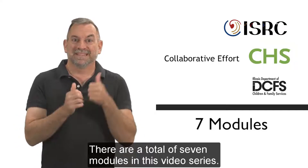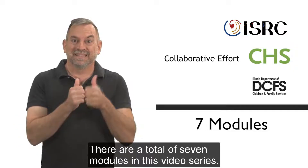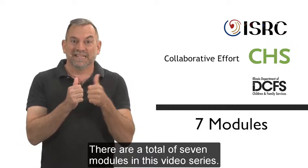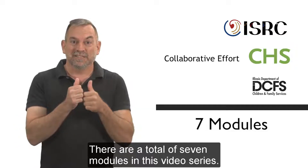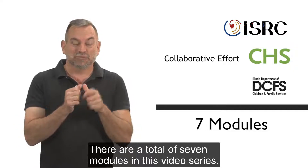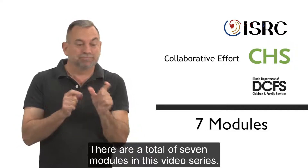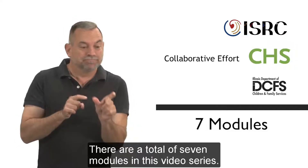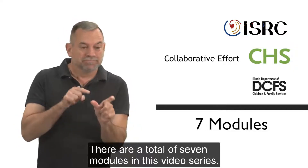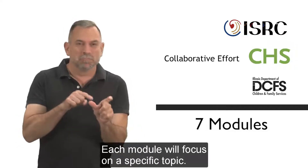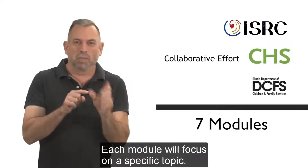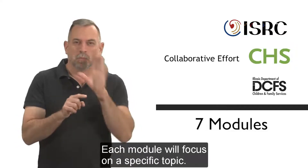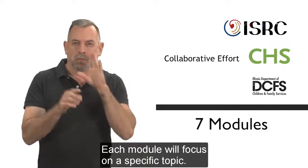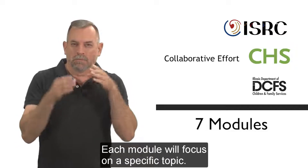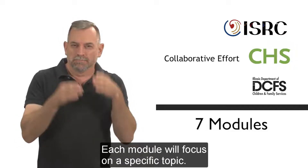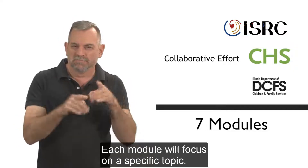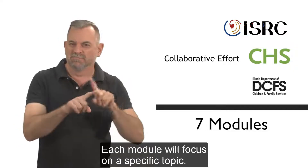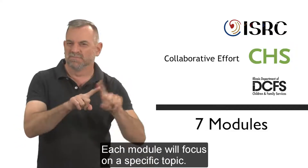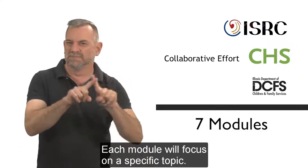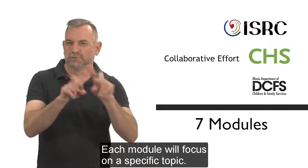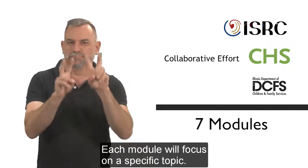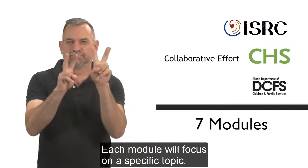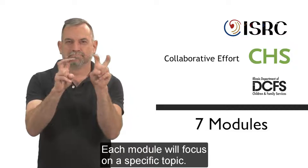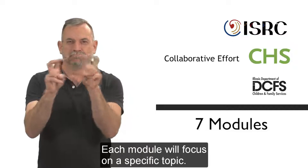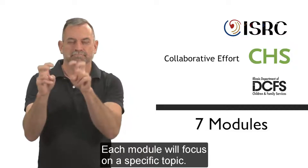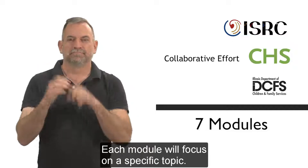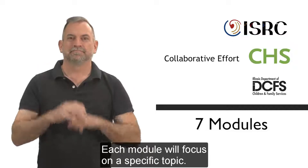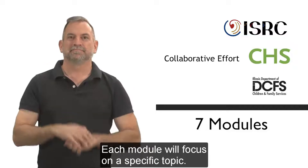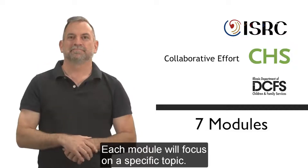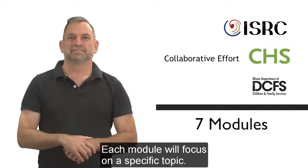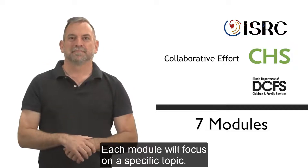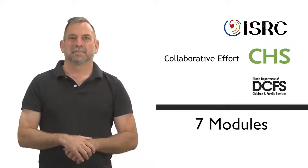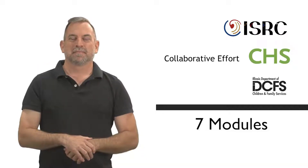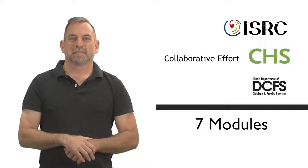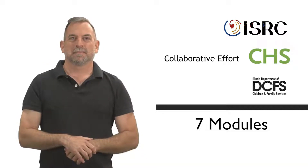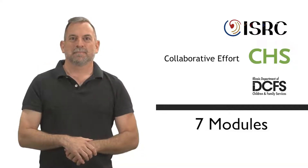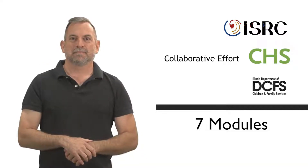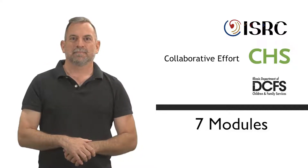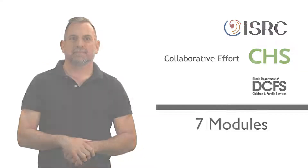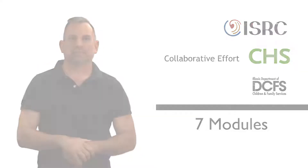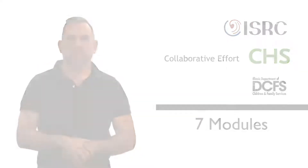series. Each module will focus on a specific topic.